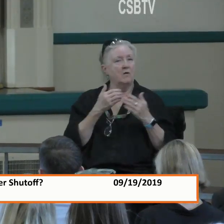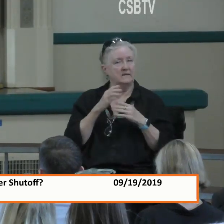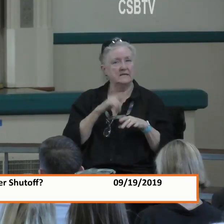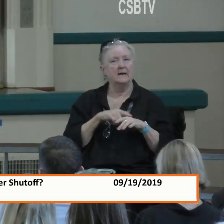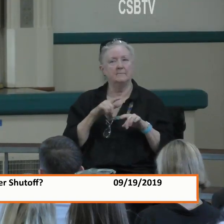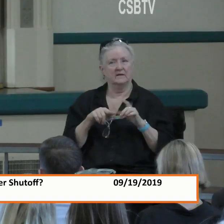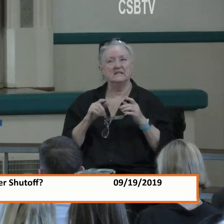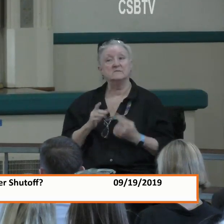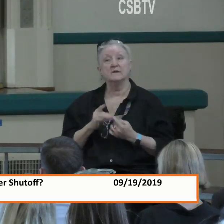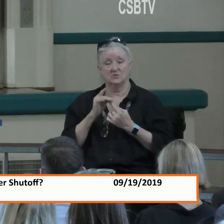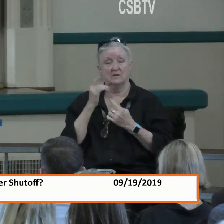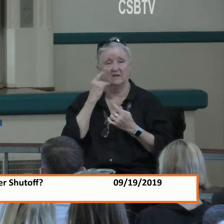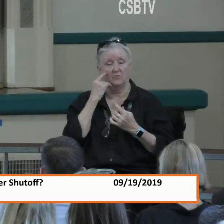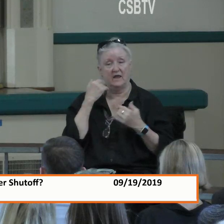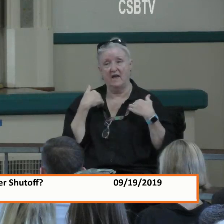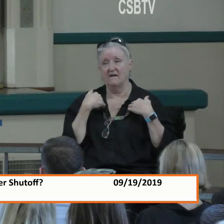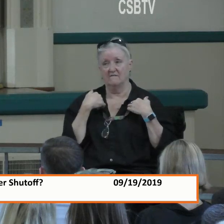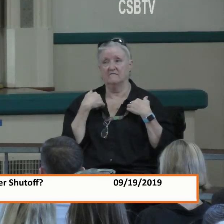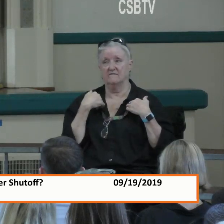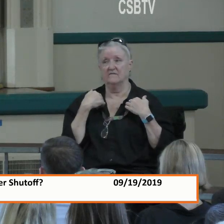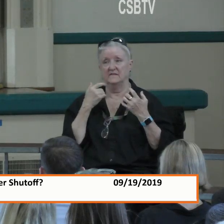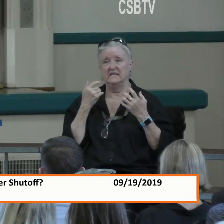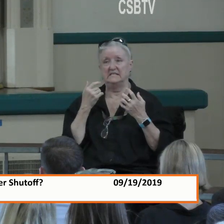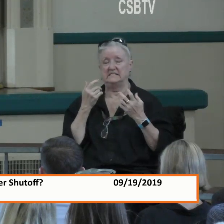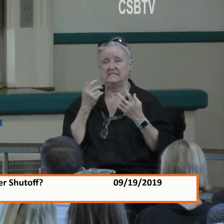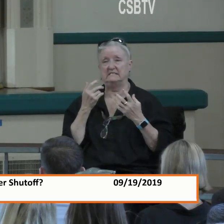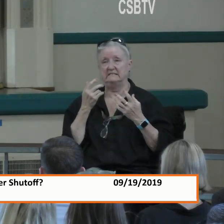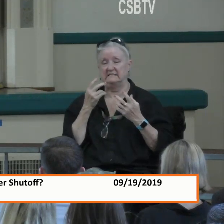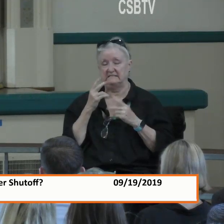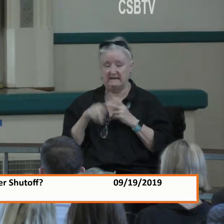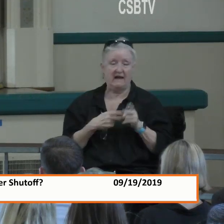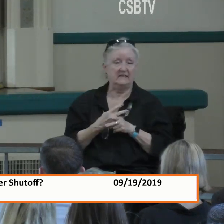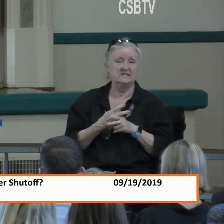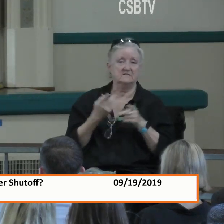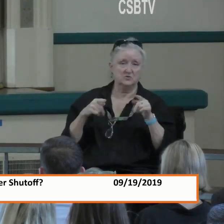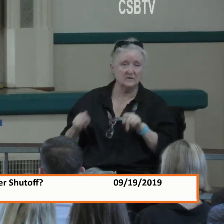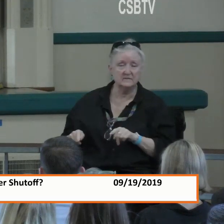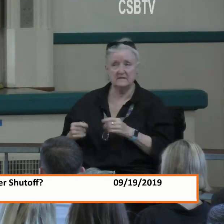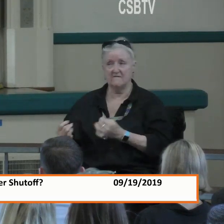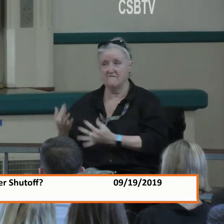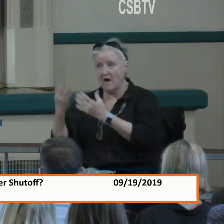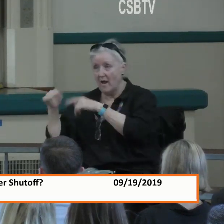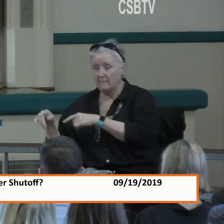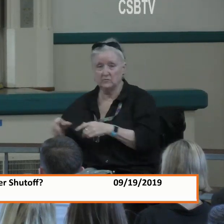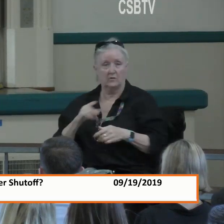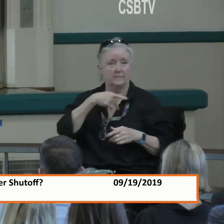but particularly when we go into these types of circumstances, whether it be a fire that's occurring